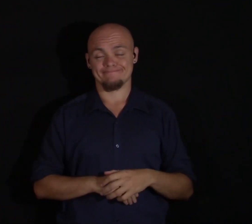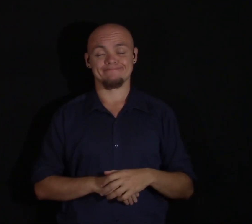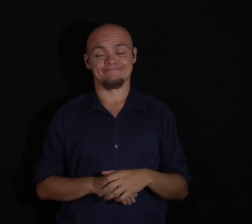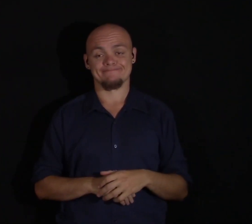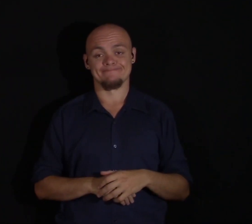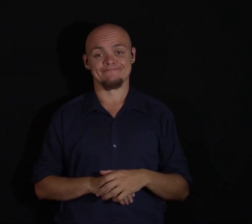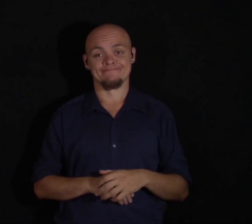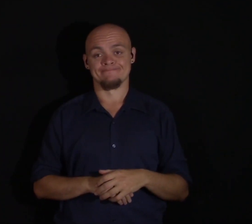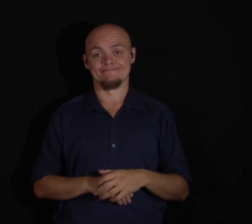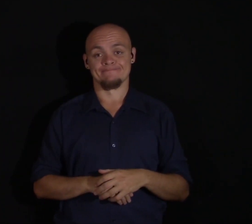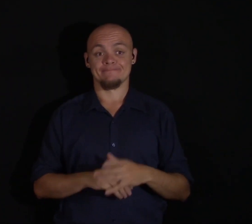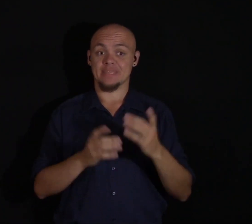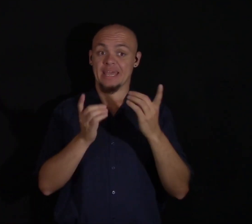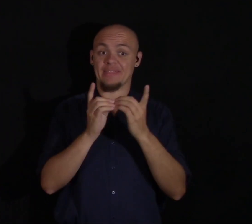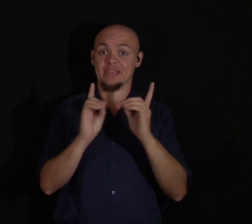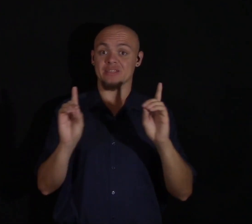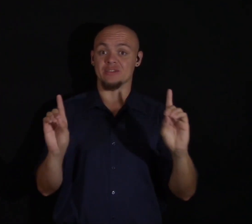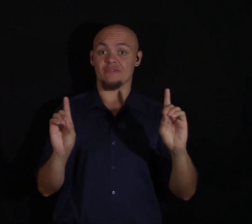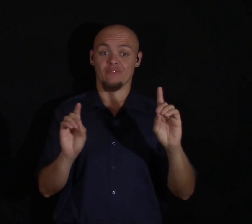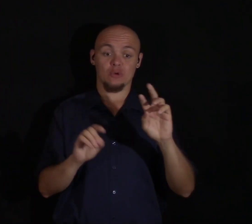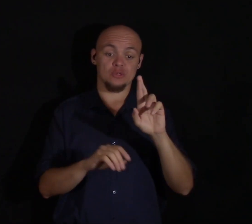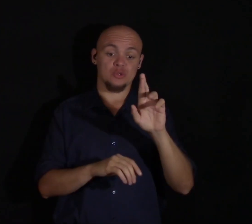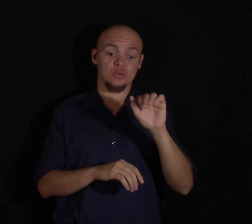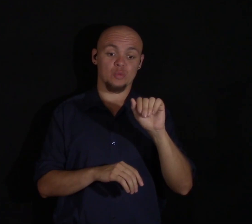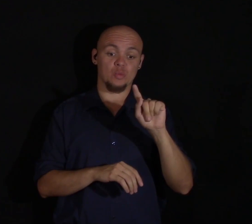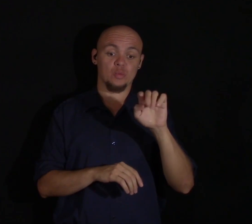And then we wonder why divorce rates are so high.